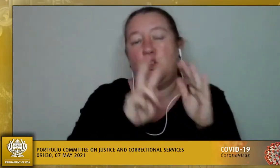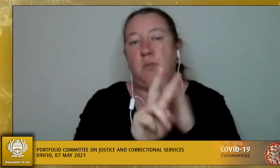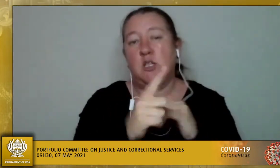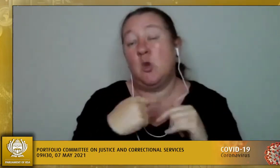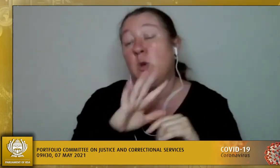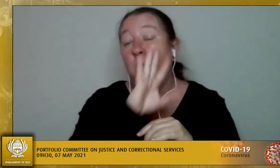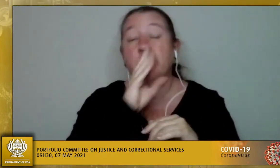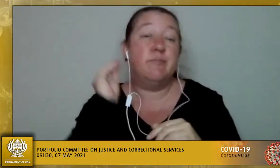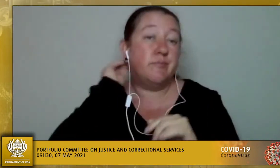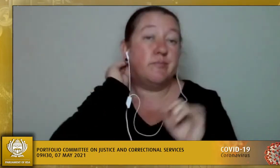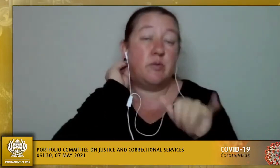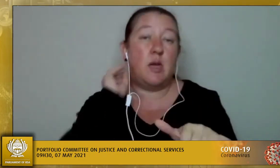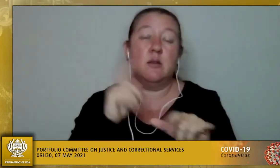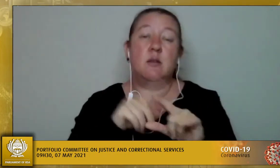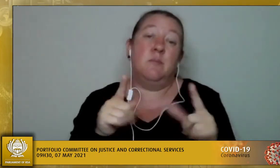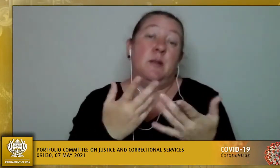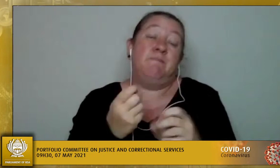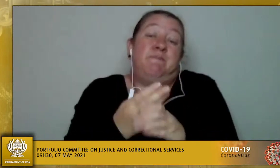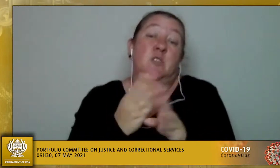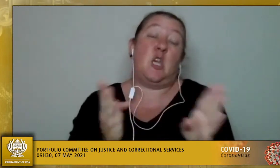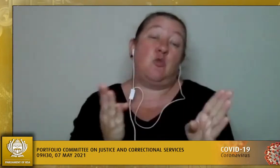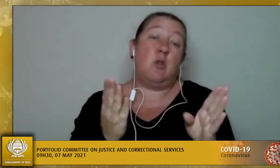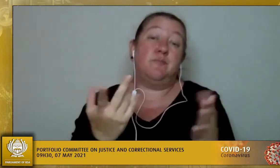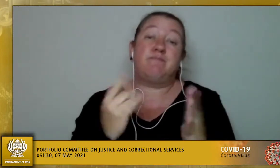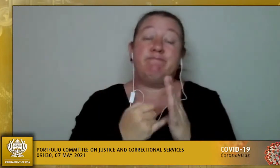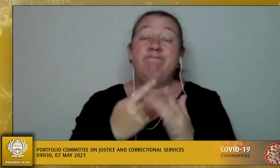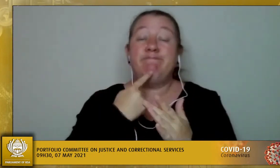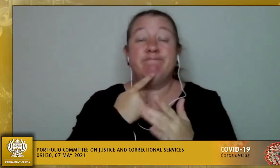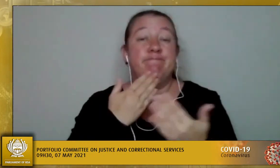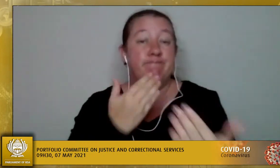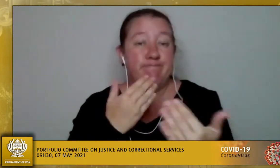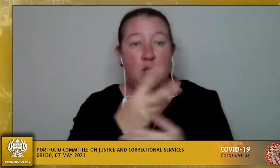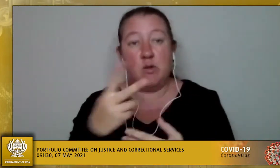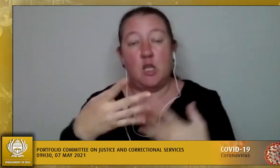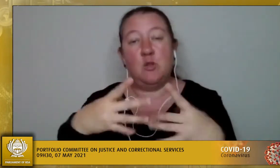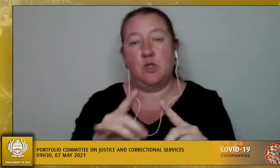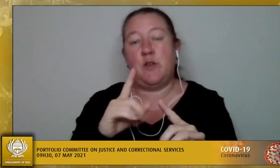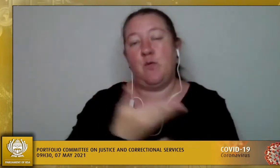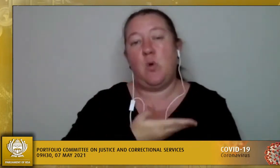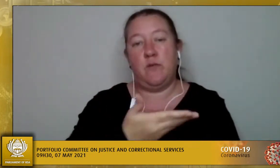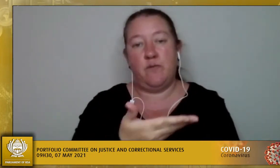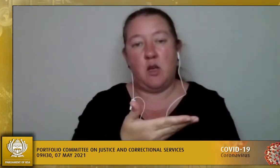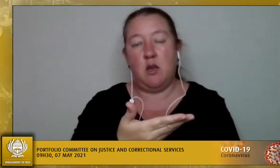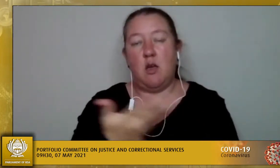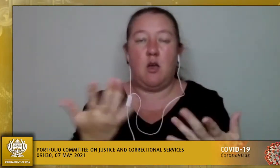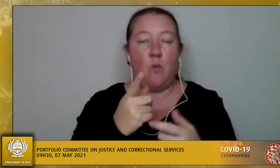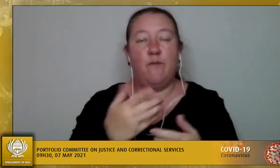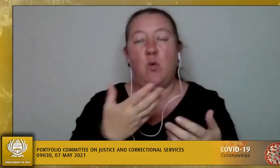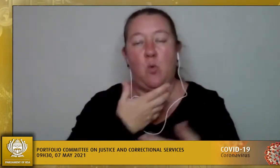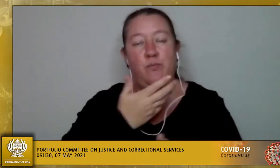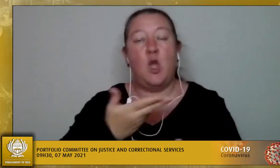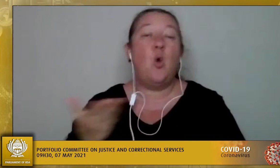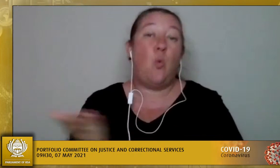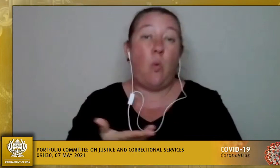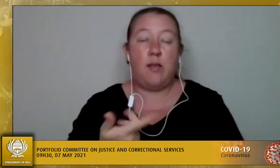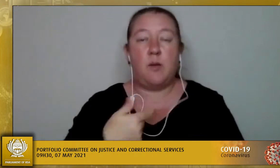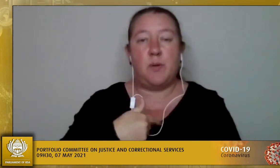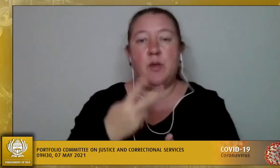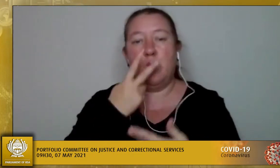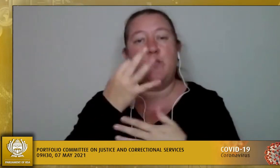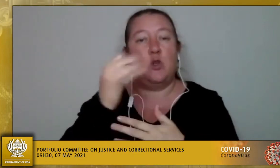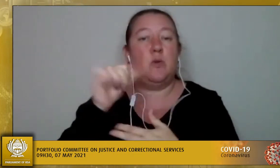we will take that into account but uh yeah in general uh just to say thank you again to the chair for for inviting for for welcoming me and um look